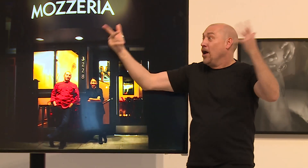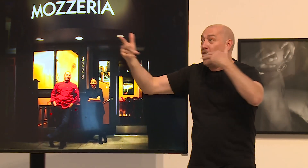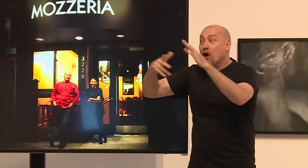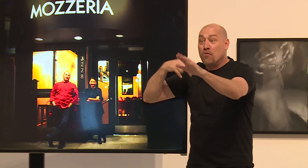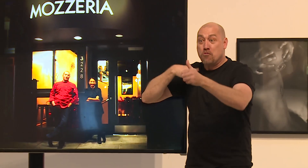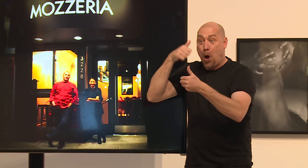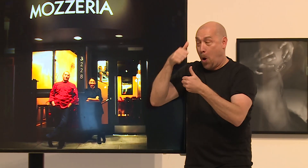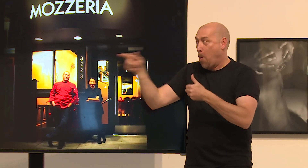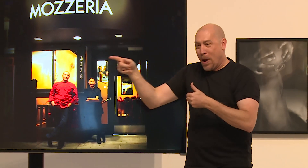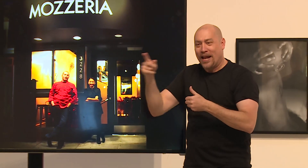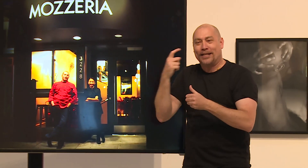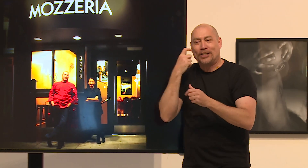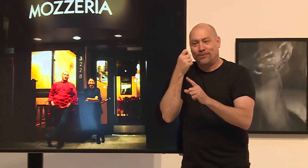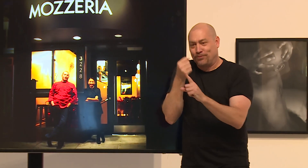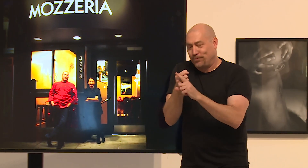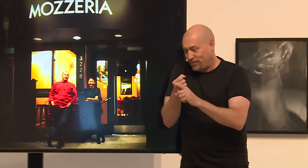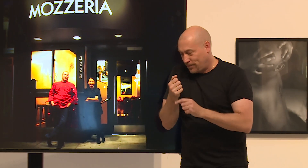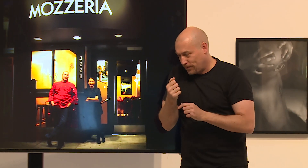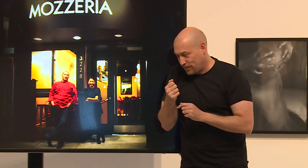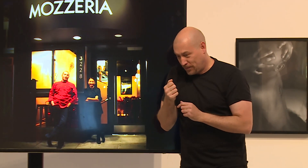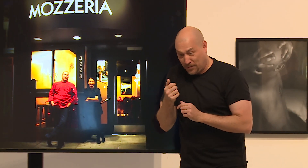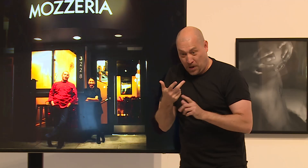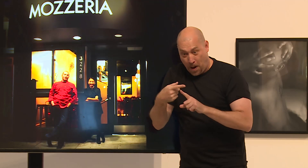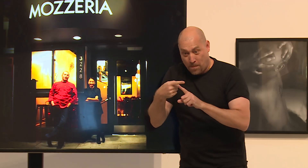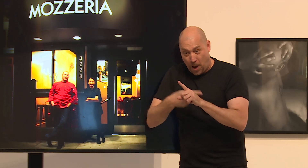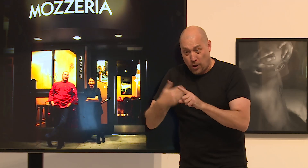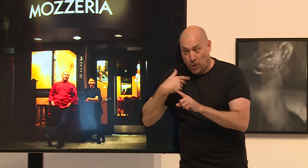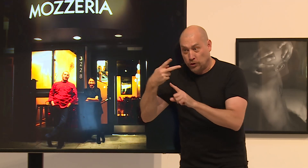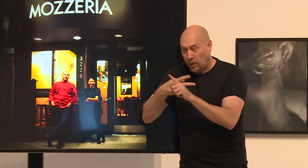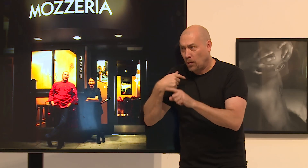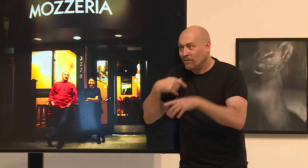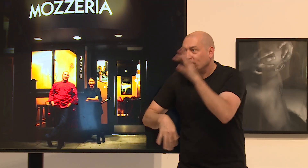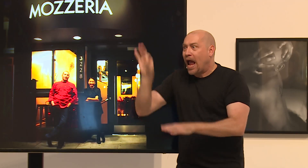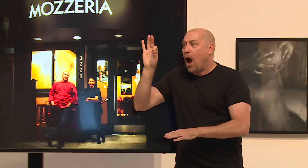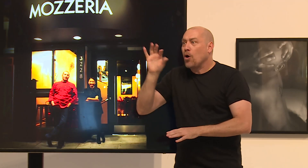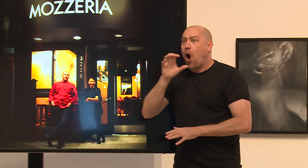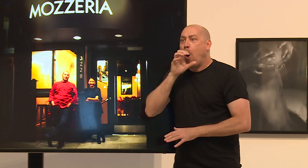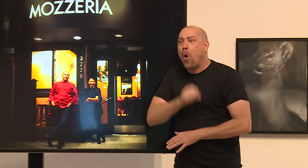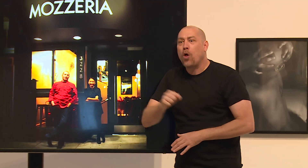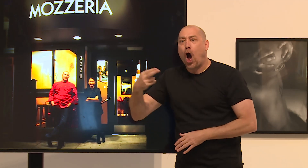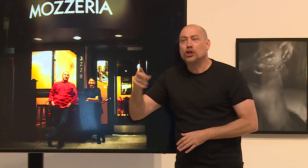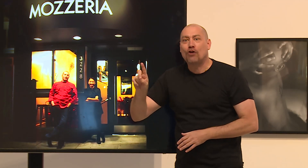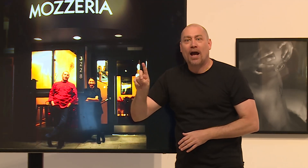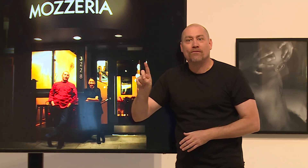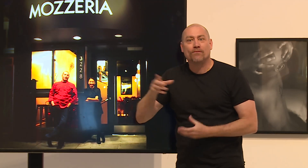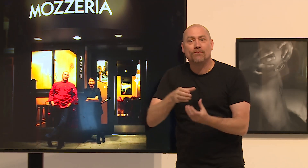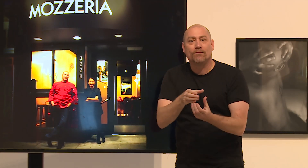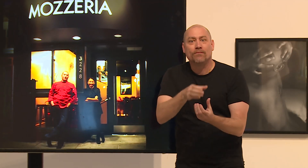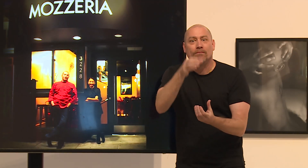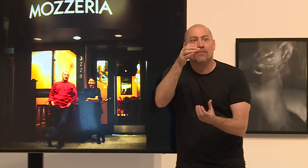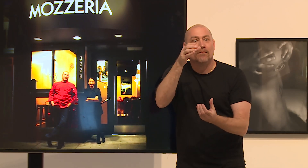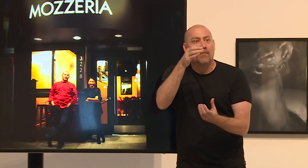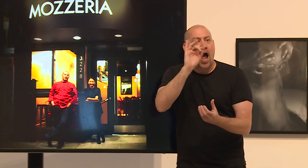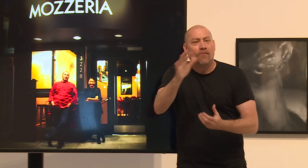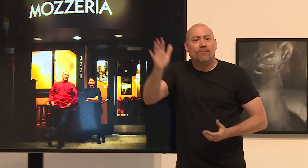shows your vision becomes reality. Just a month or two ago, I found an old hard